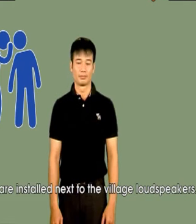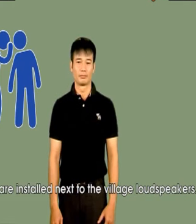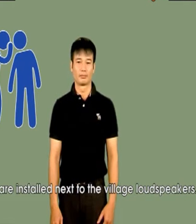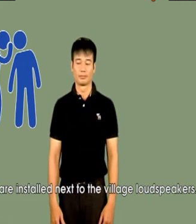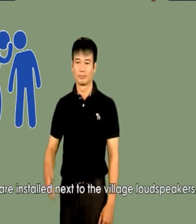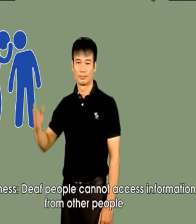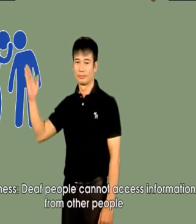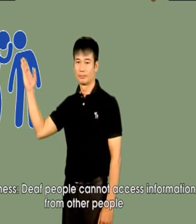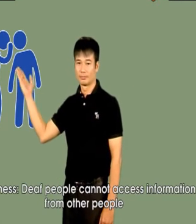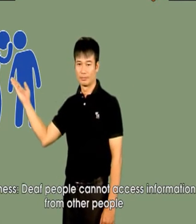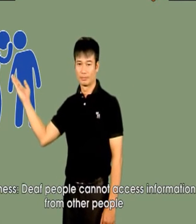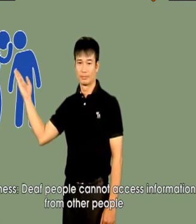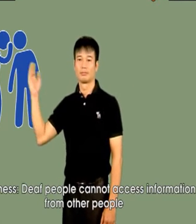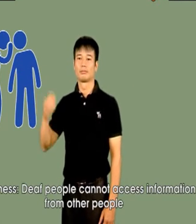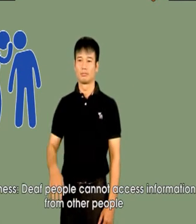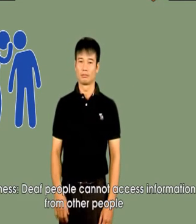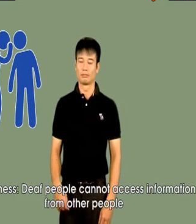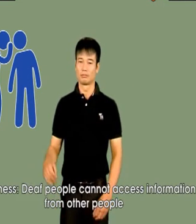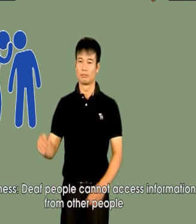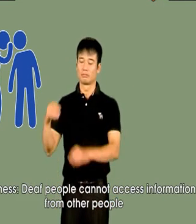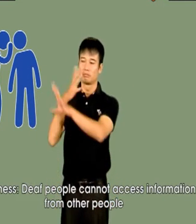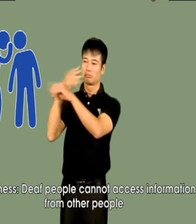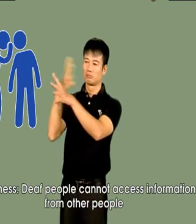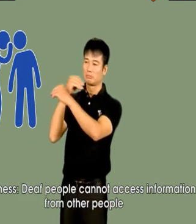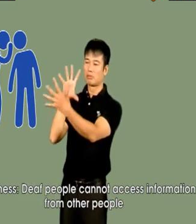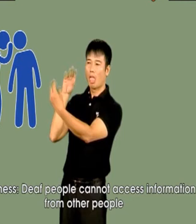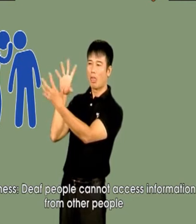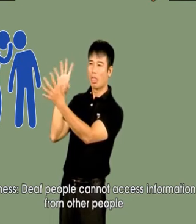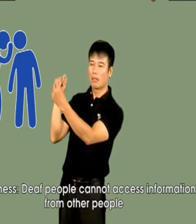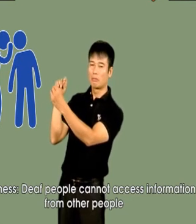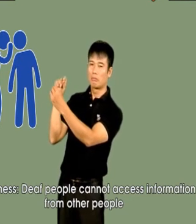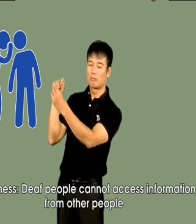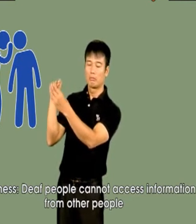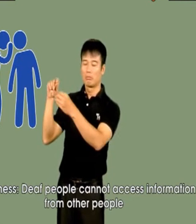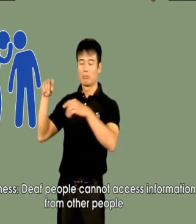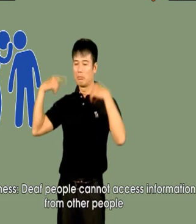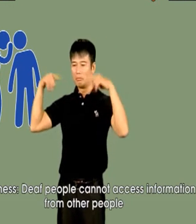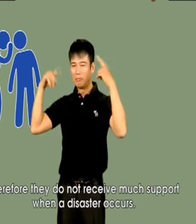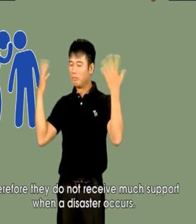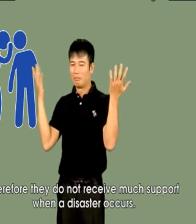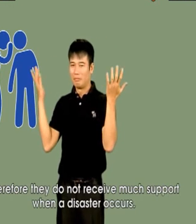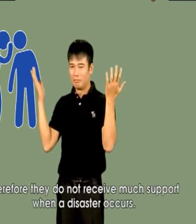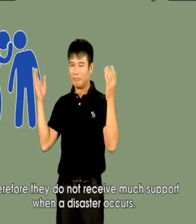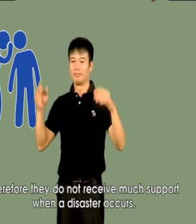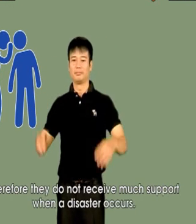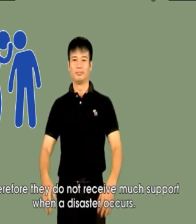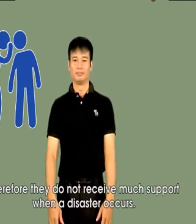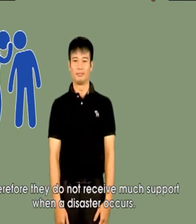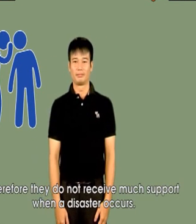loudspeakers. Weakness. Deaf people cannot access information from other people. Therefore, they do not receive